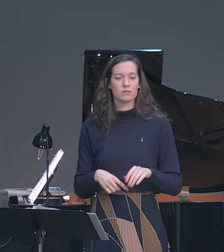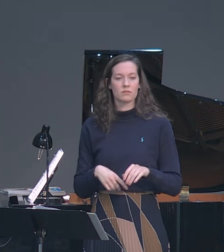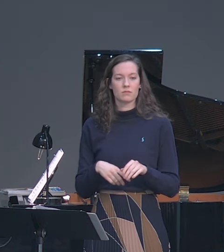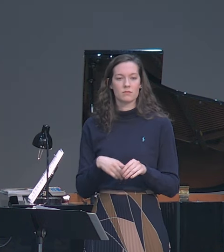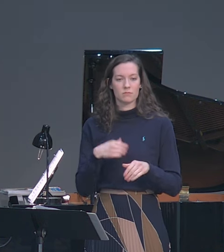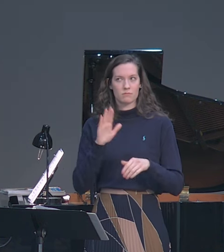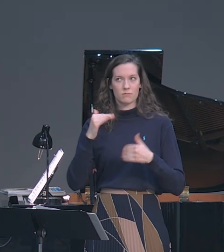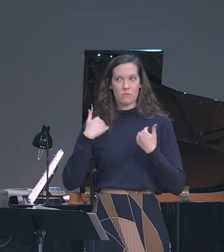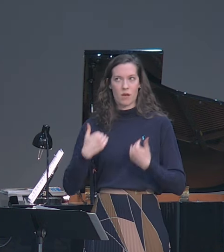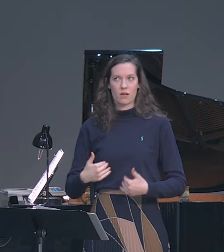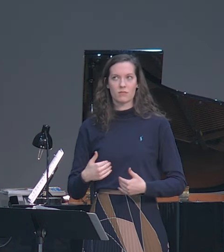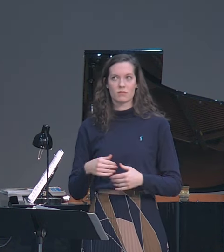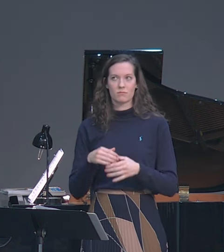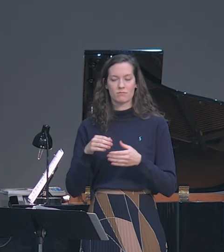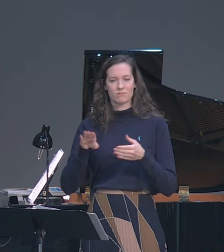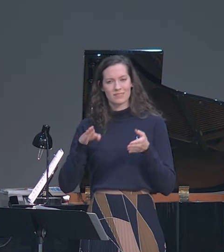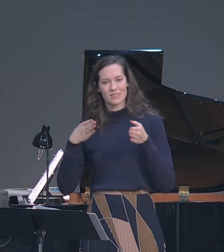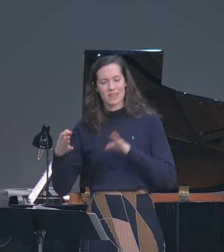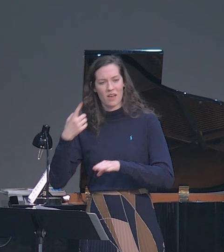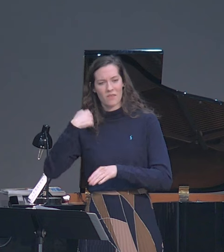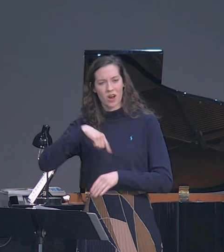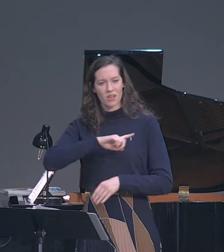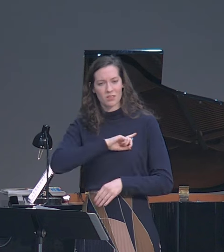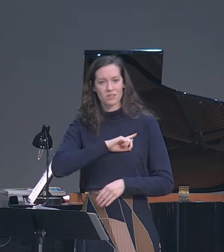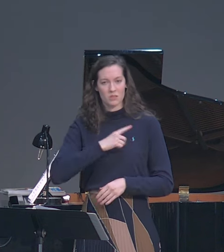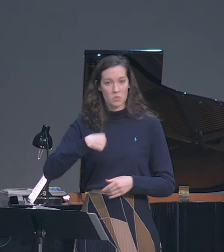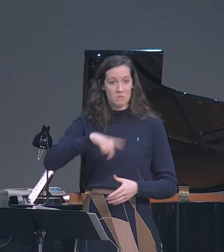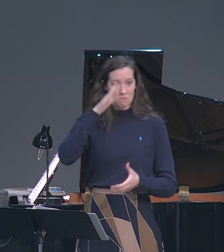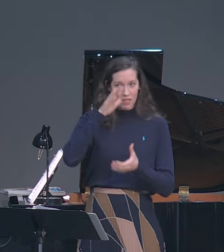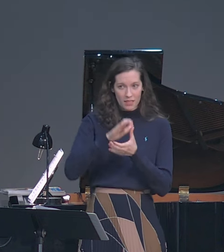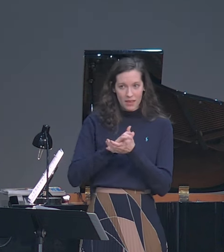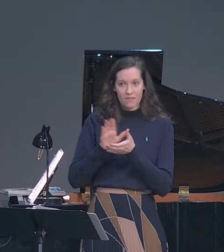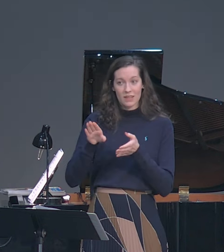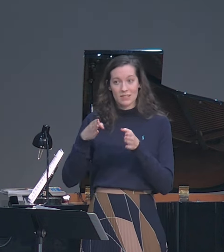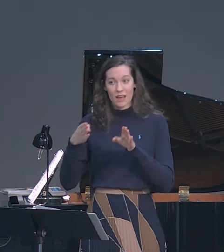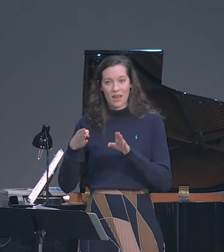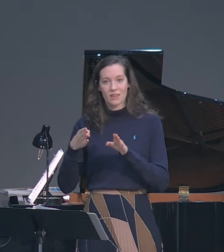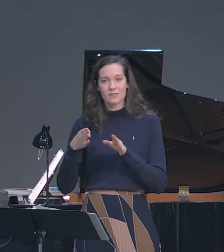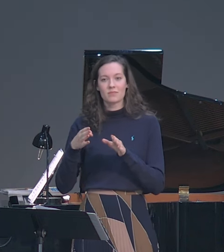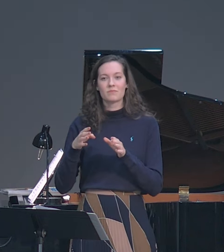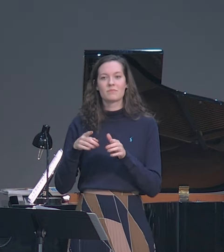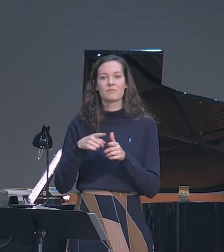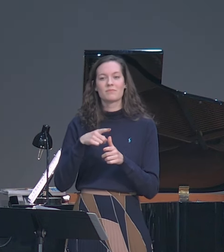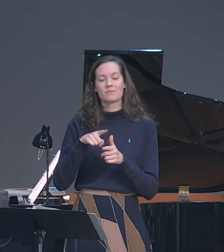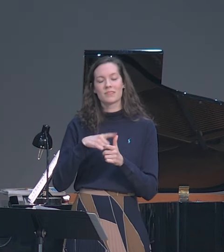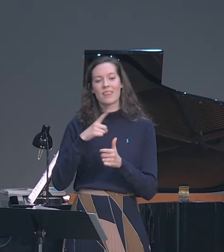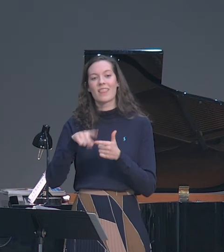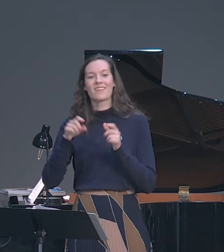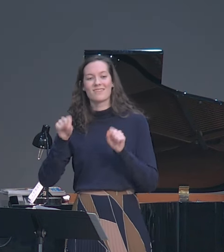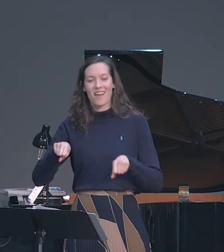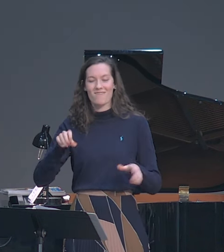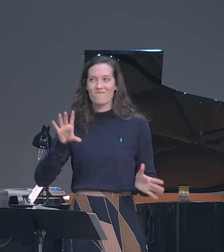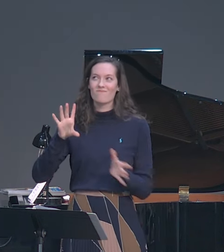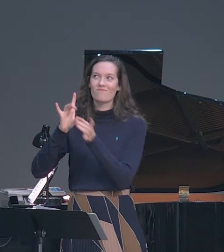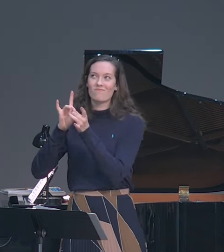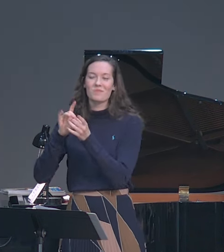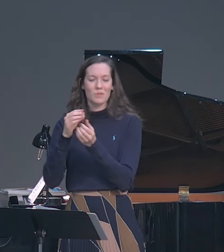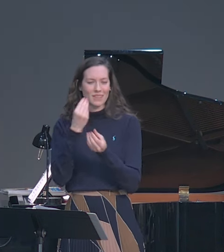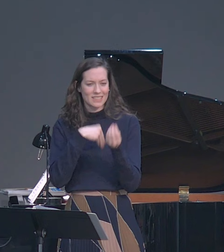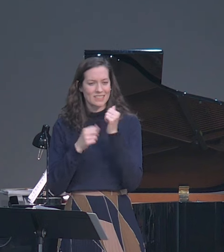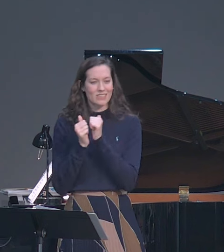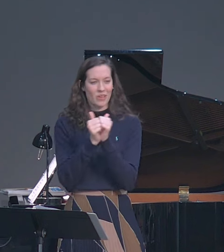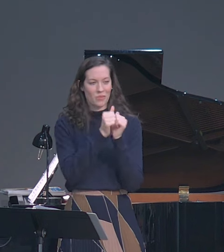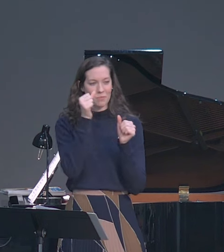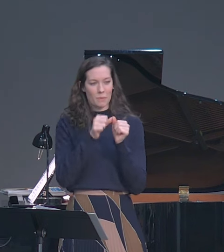we believed died so we could be saved. So let's eat together in remembrance of him.